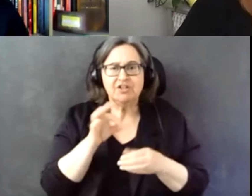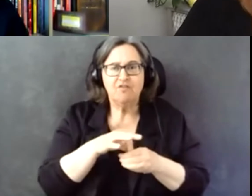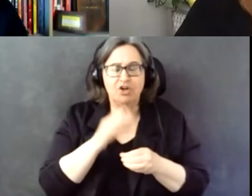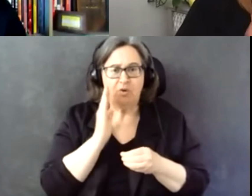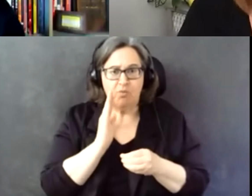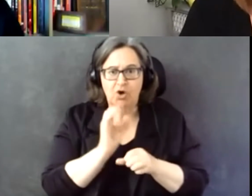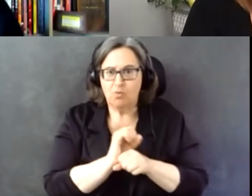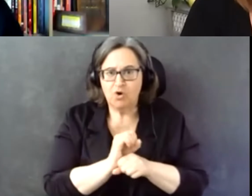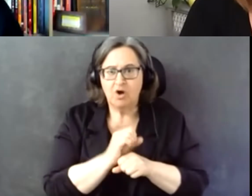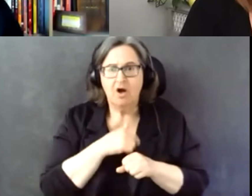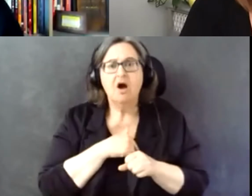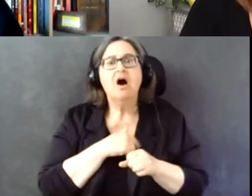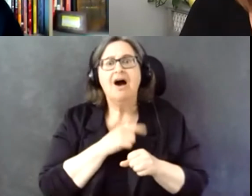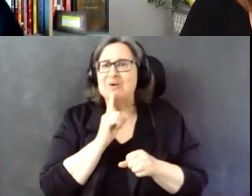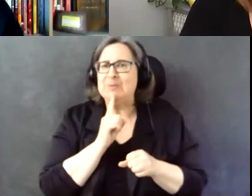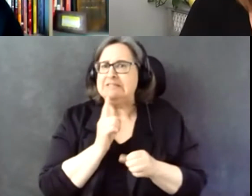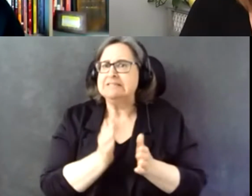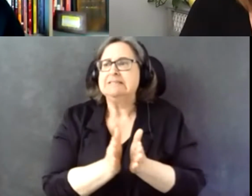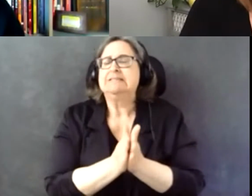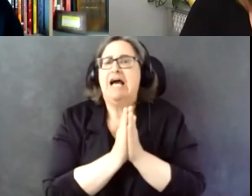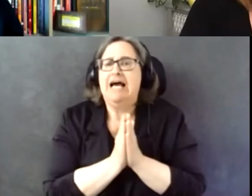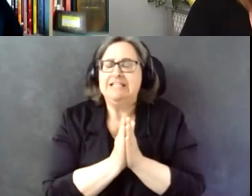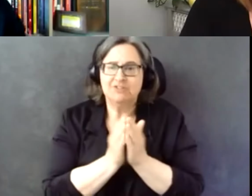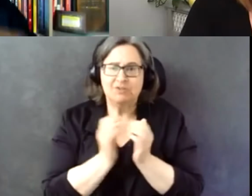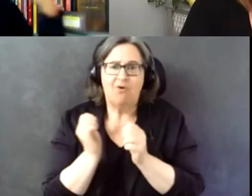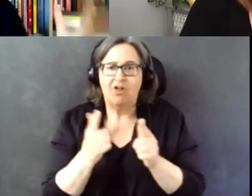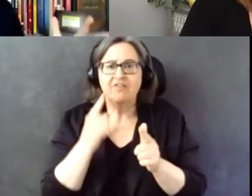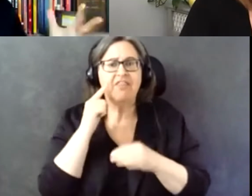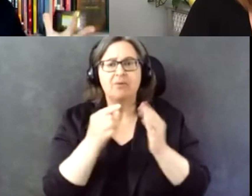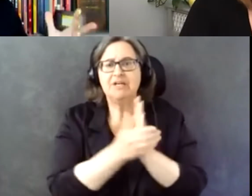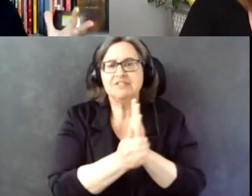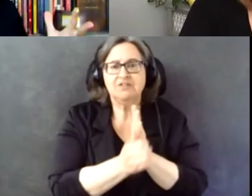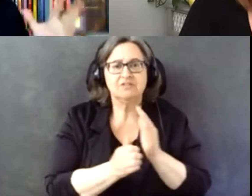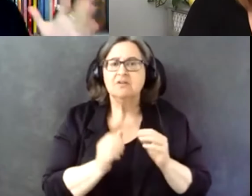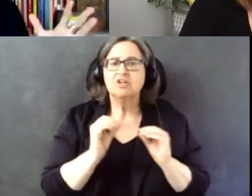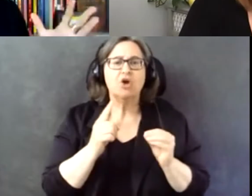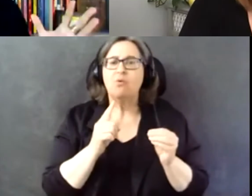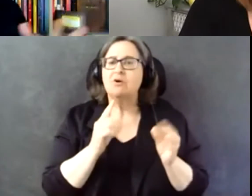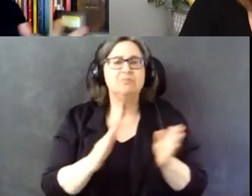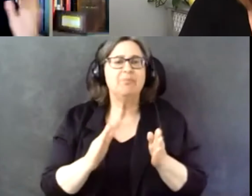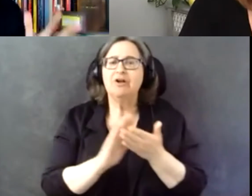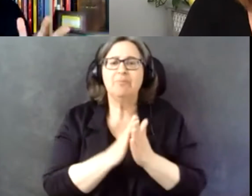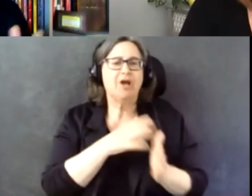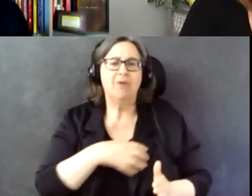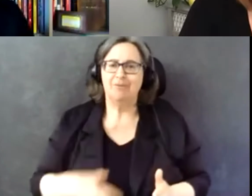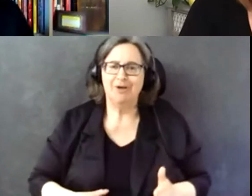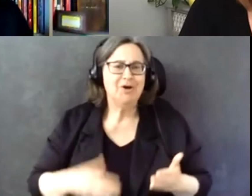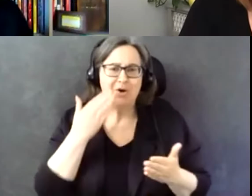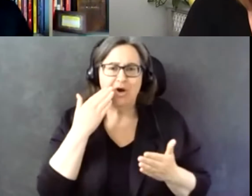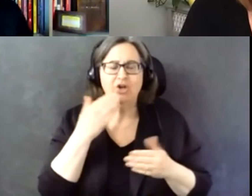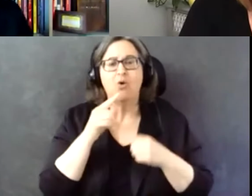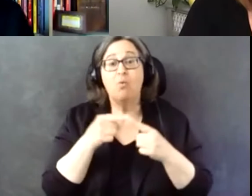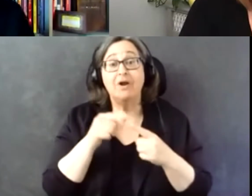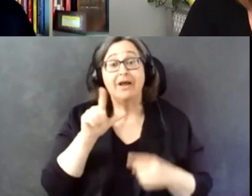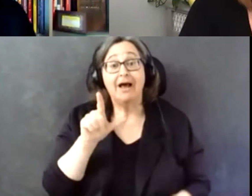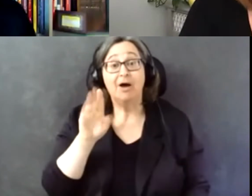implore everyone on the call to really think about uh skill sets no one's ever prepared to be a mayor right we know that when lbj